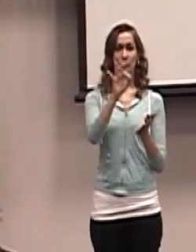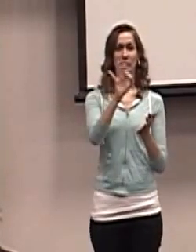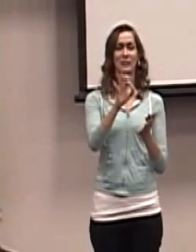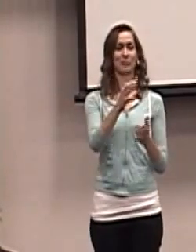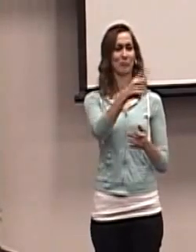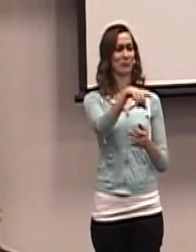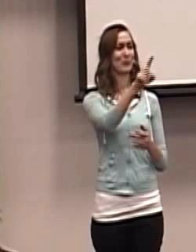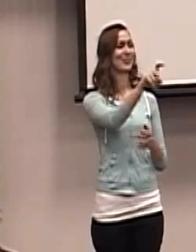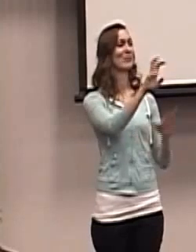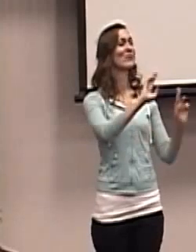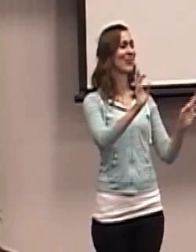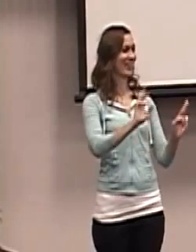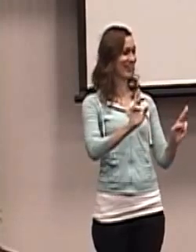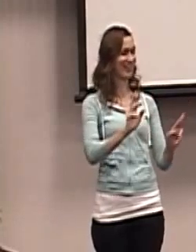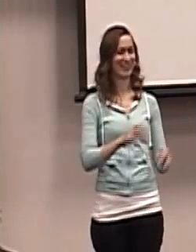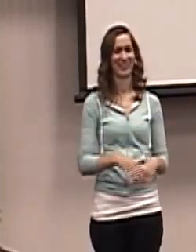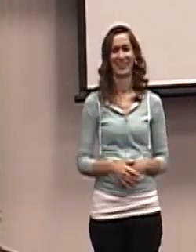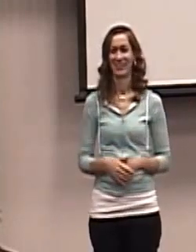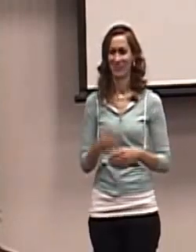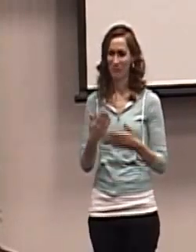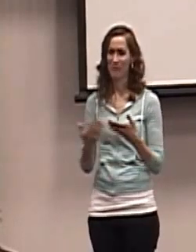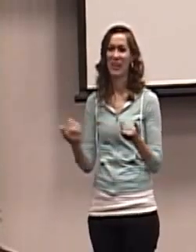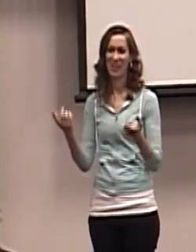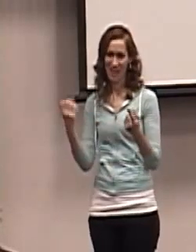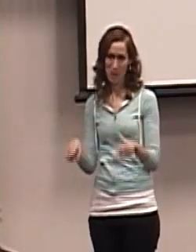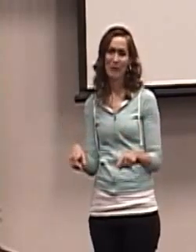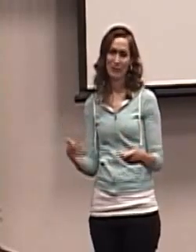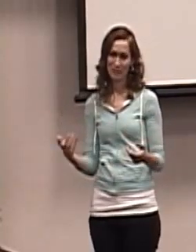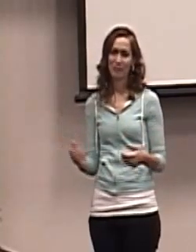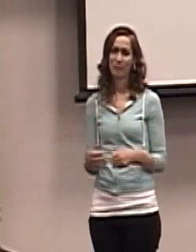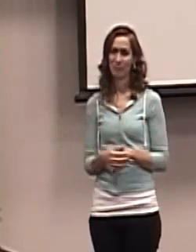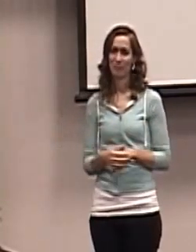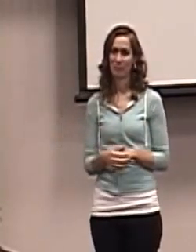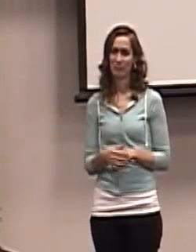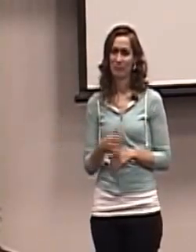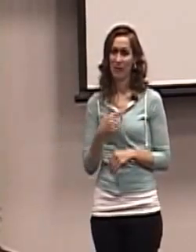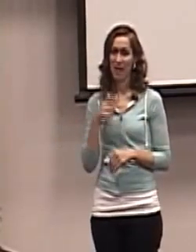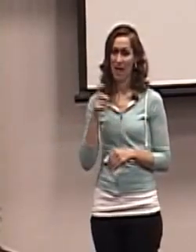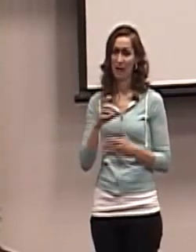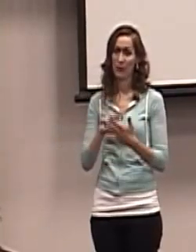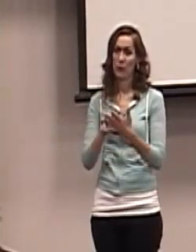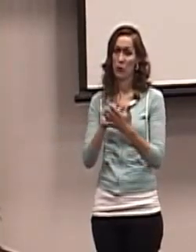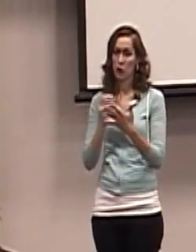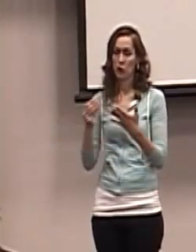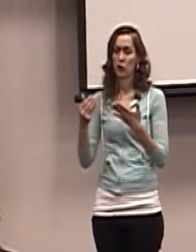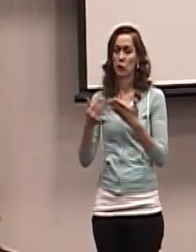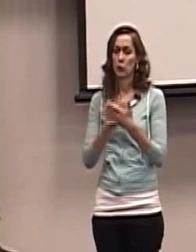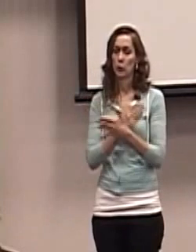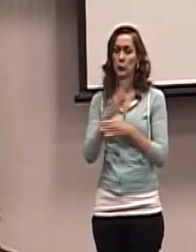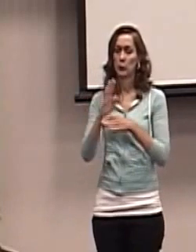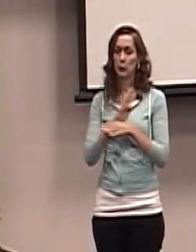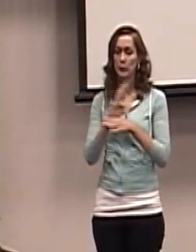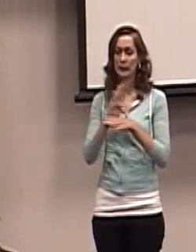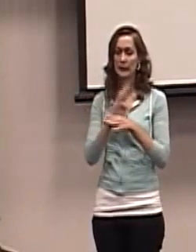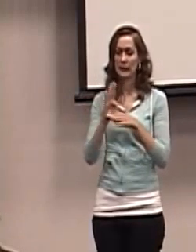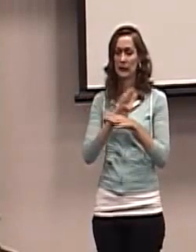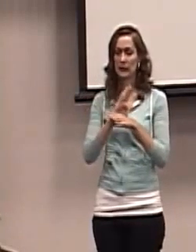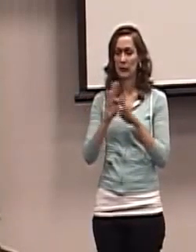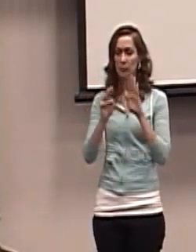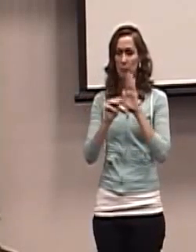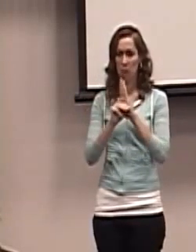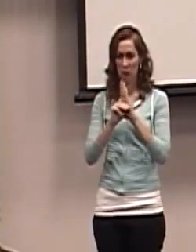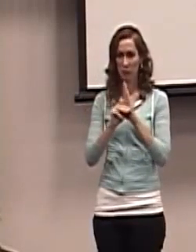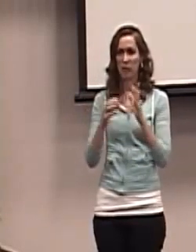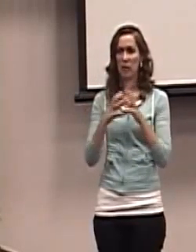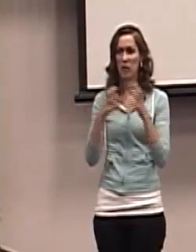ready. Those things happen. I had to learn a whole new business model, a lot of new